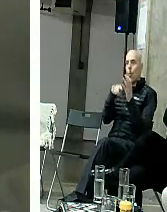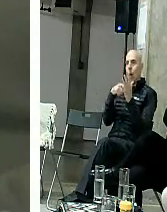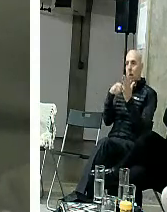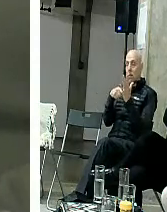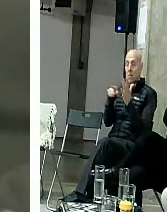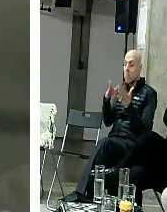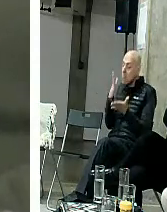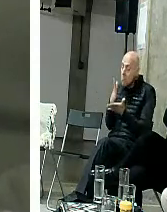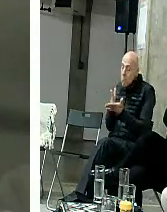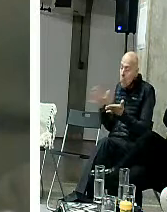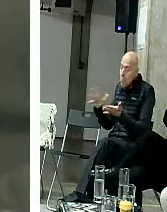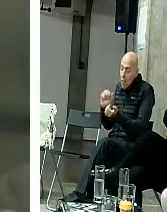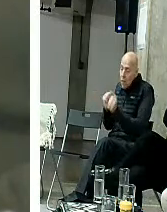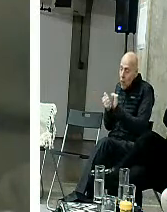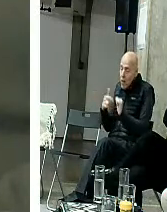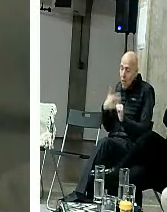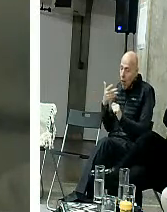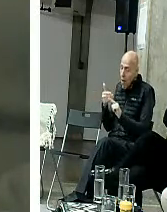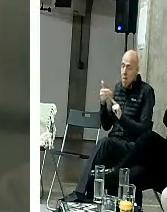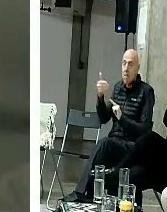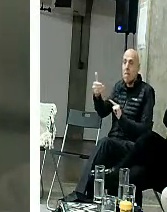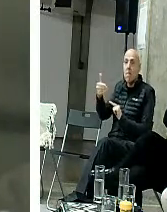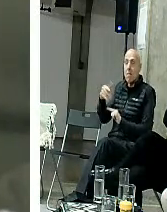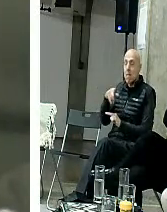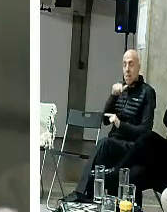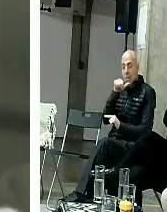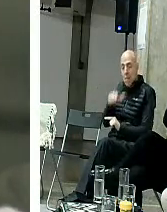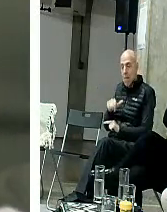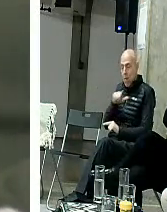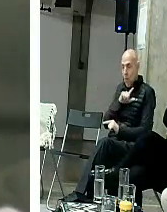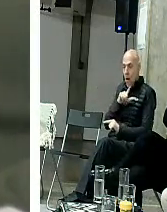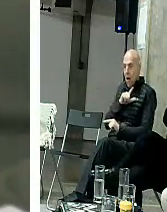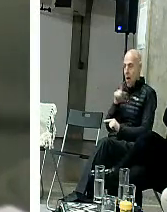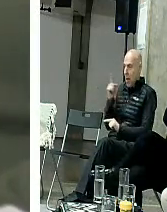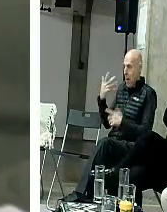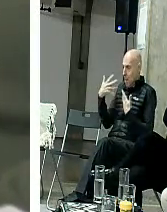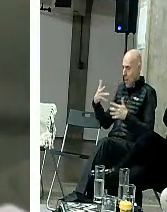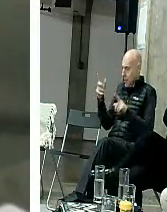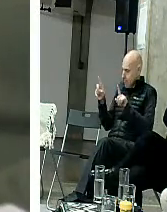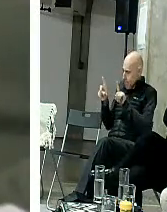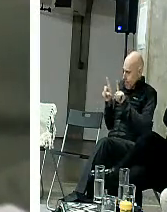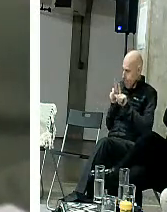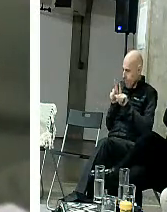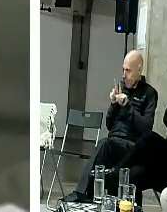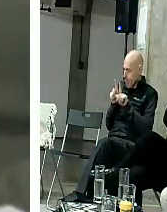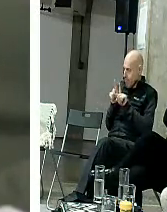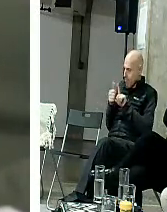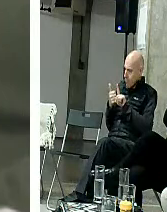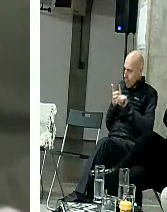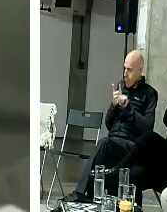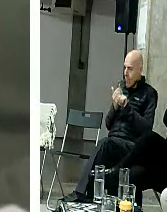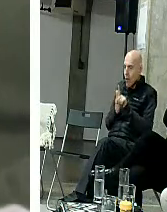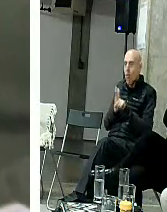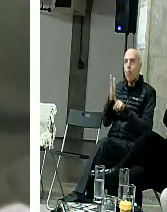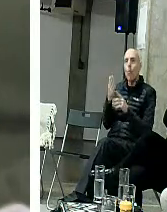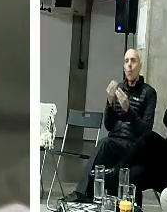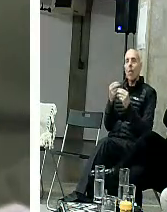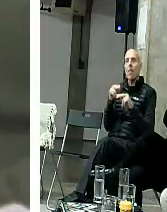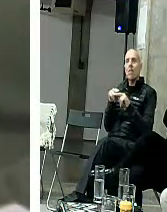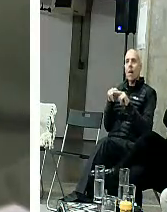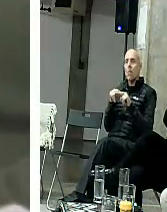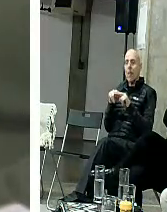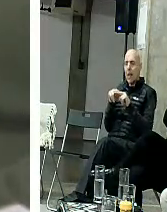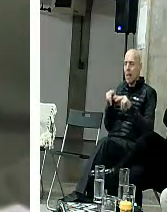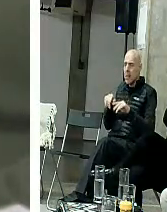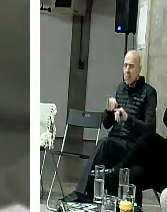life. It's so nice because she's been through it with our family, step by step, of the